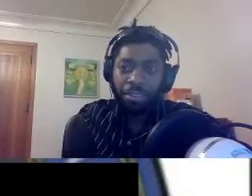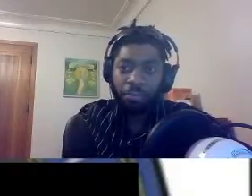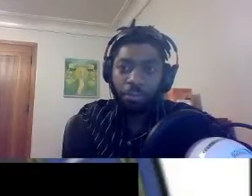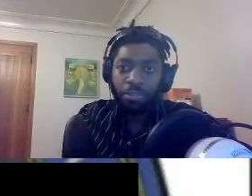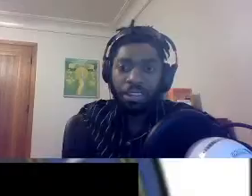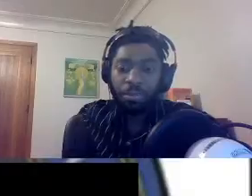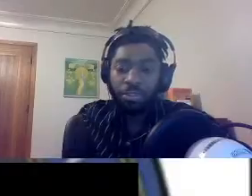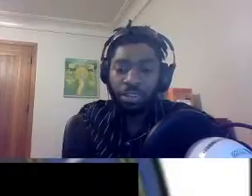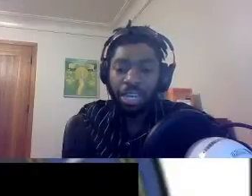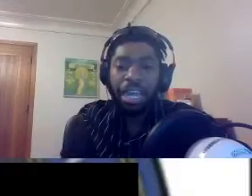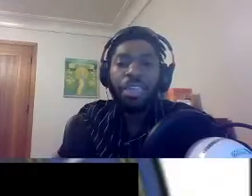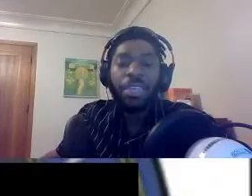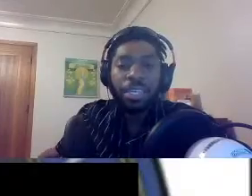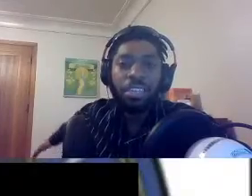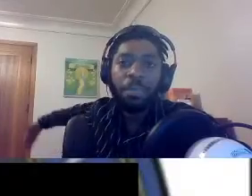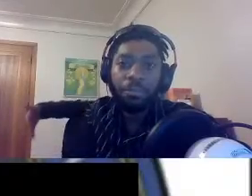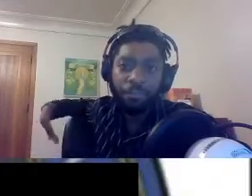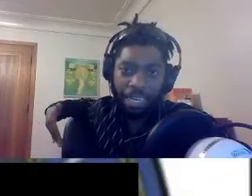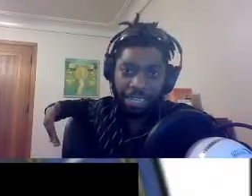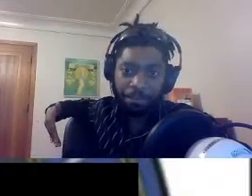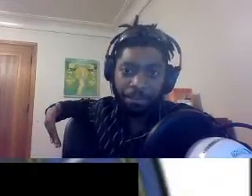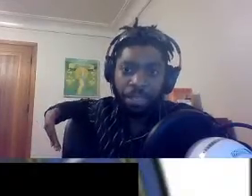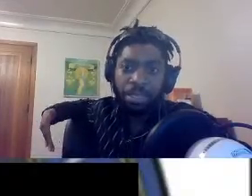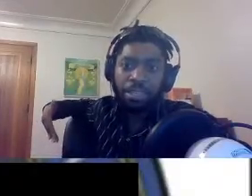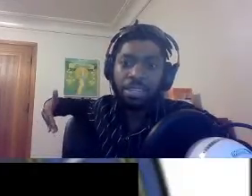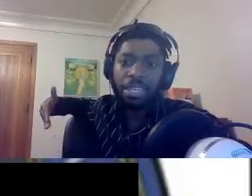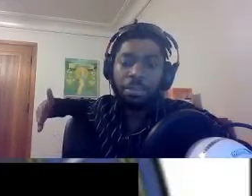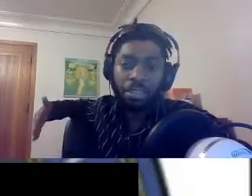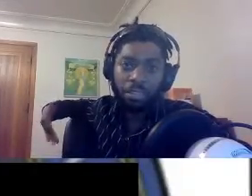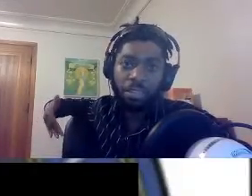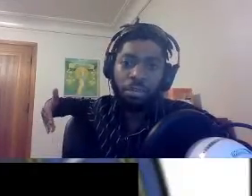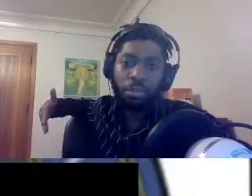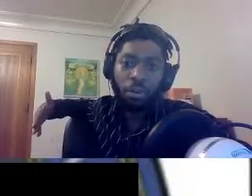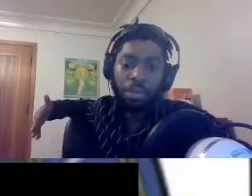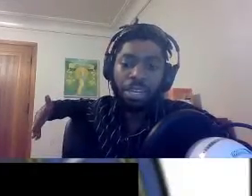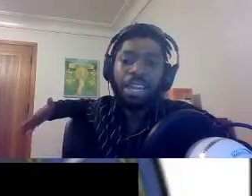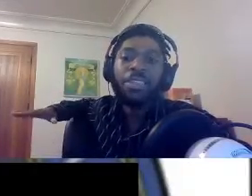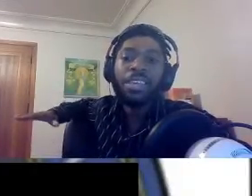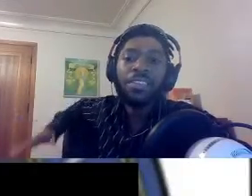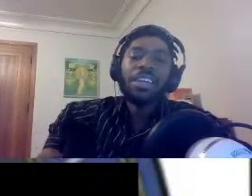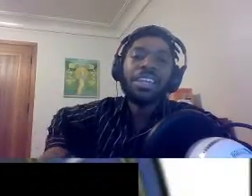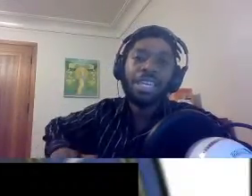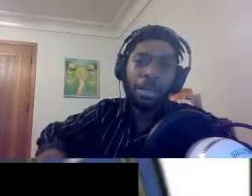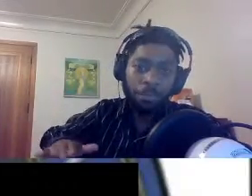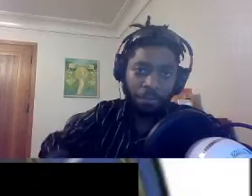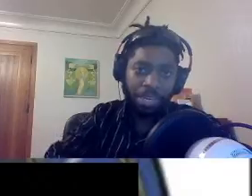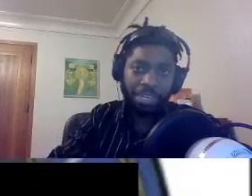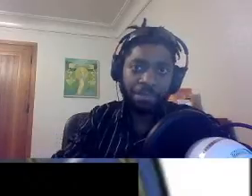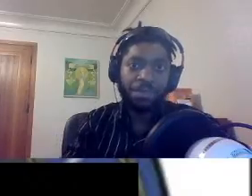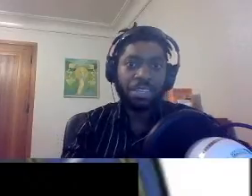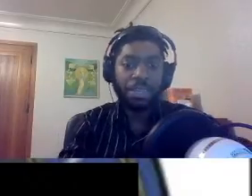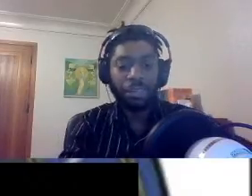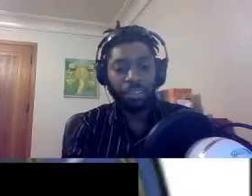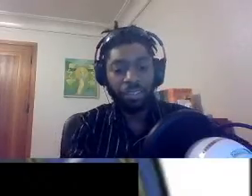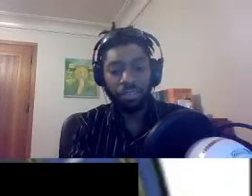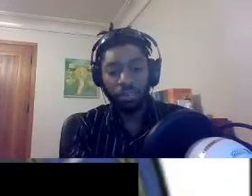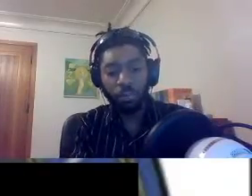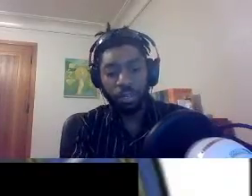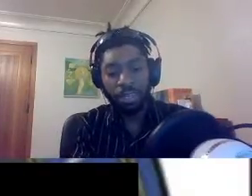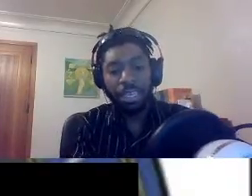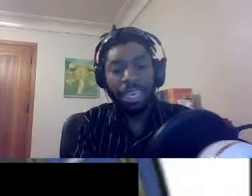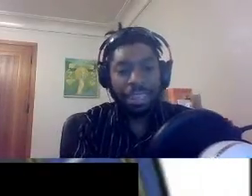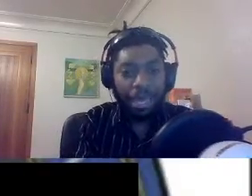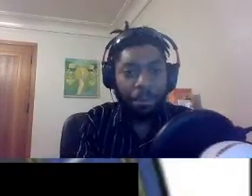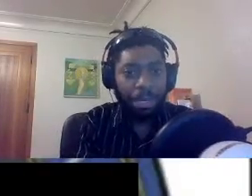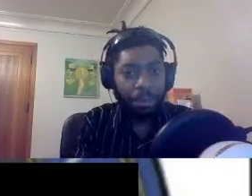governor's task force, and he's been trying. I think he's been fighting to keep the casinos open, and I think he's going to keep fighting to keep the casinos